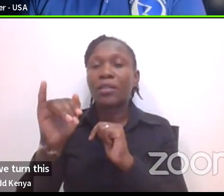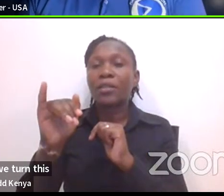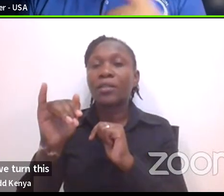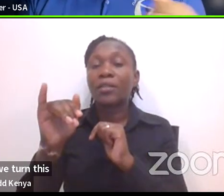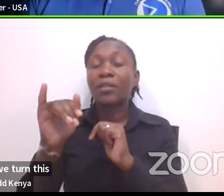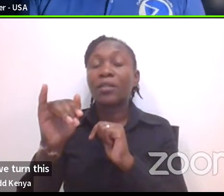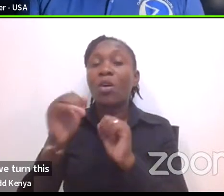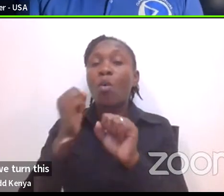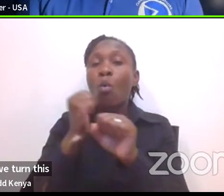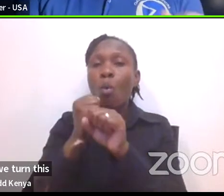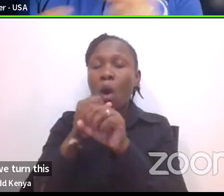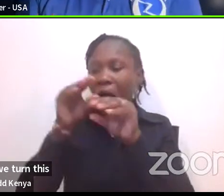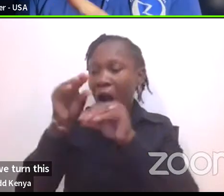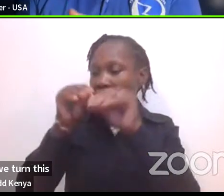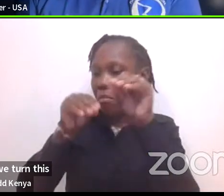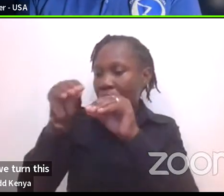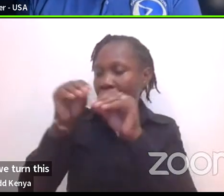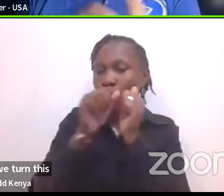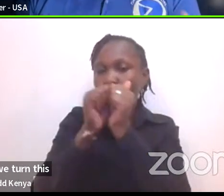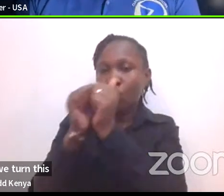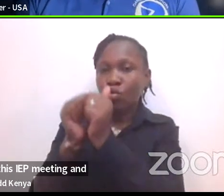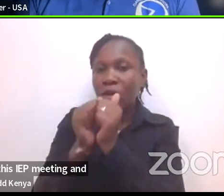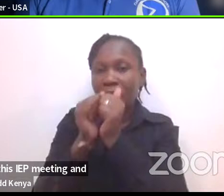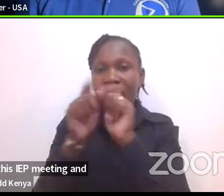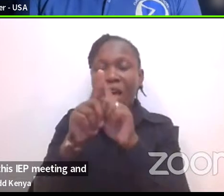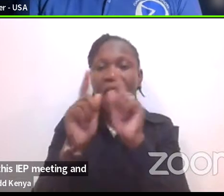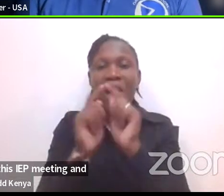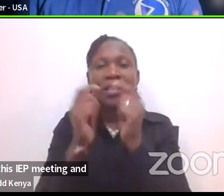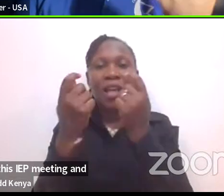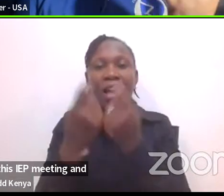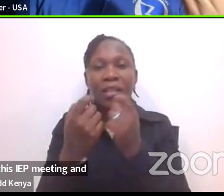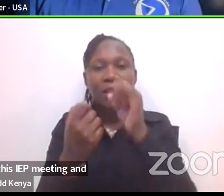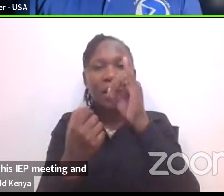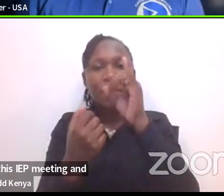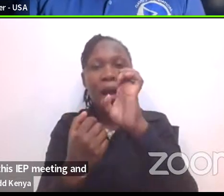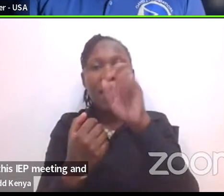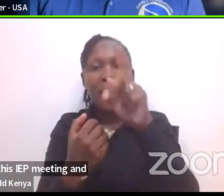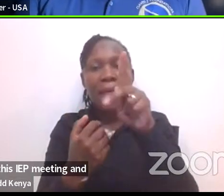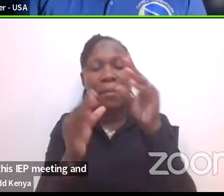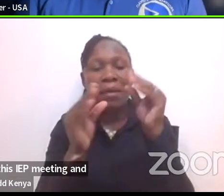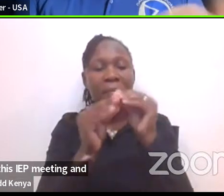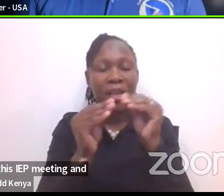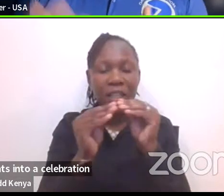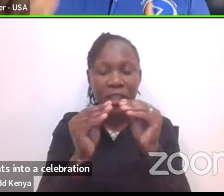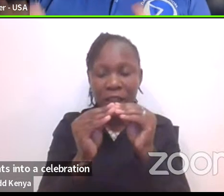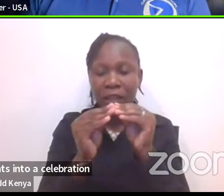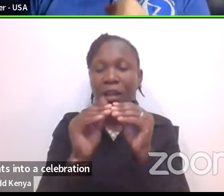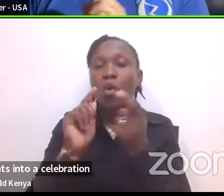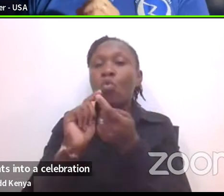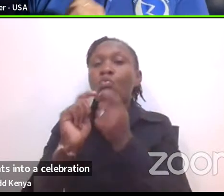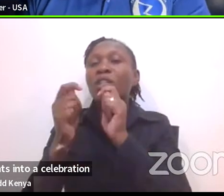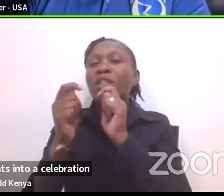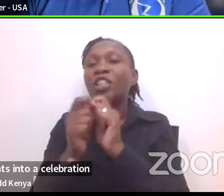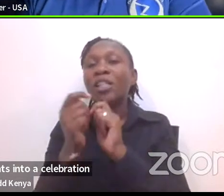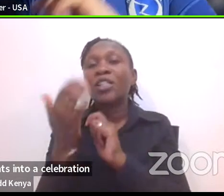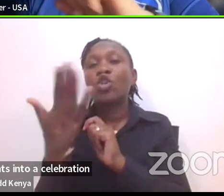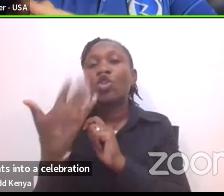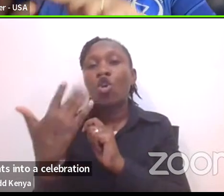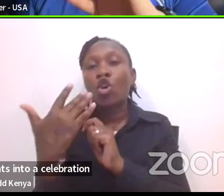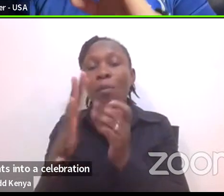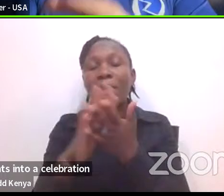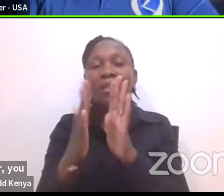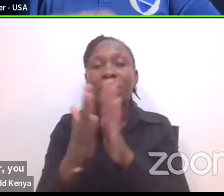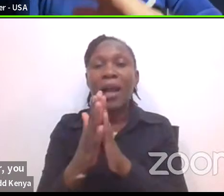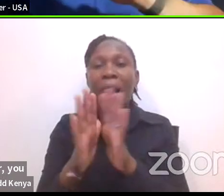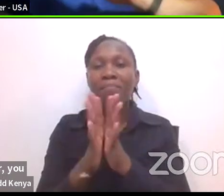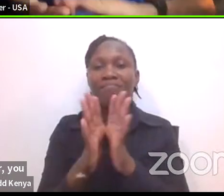these plans, and we turn the documents into a celebration of their strengths over, here's some